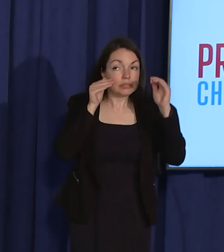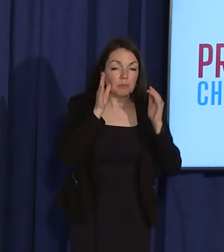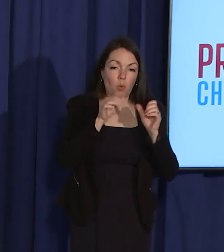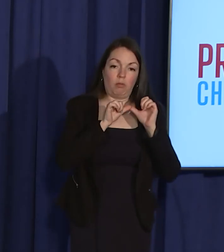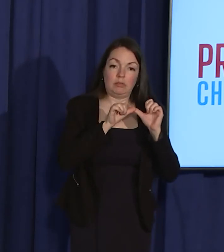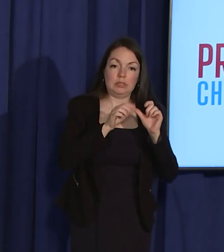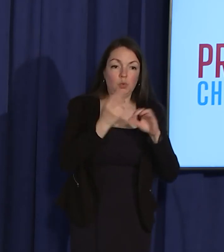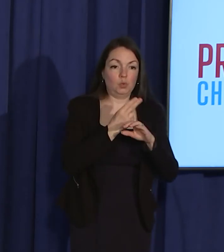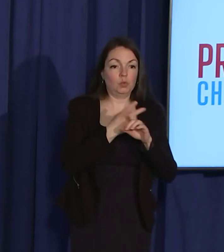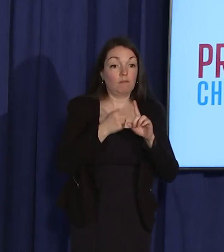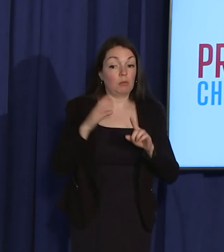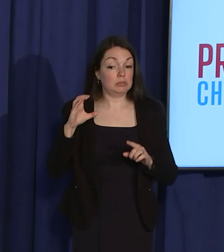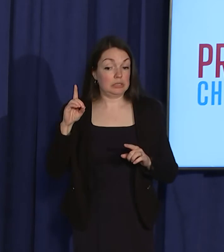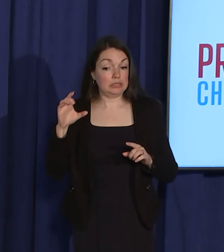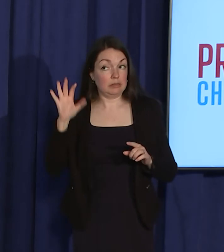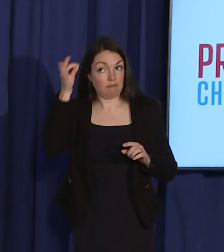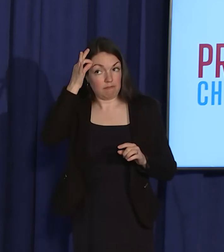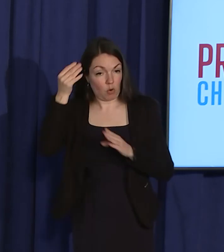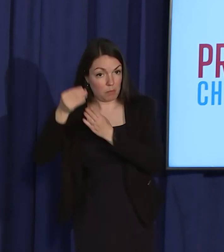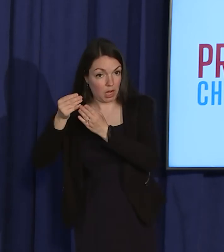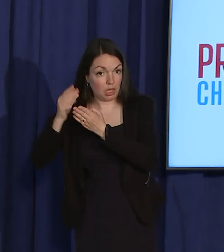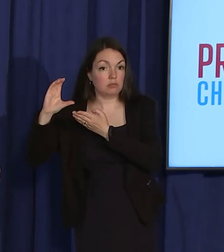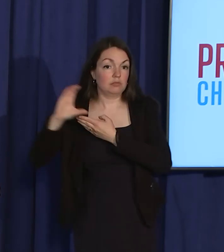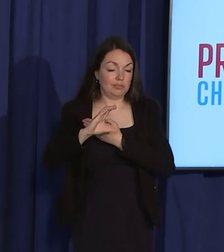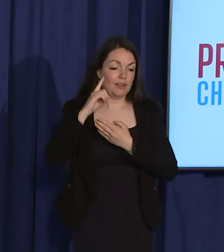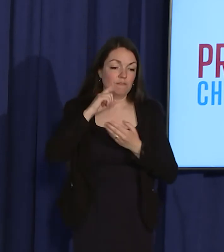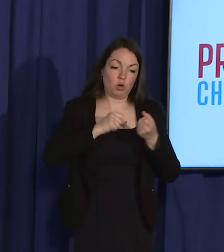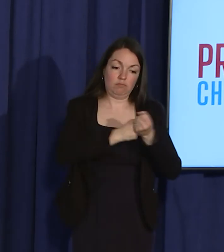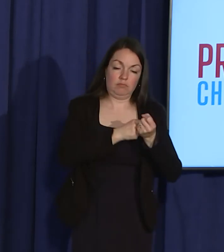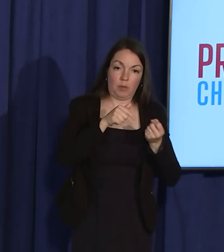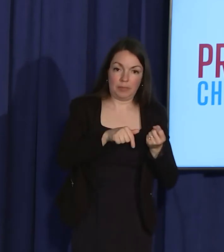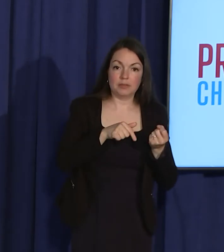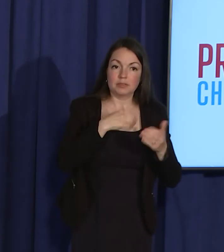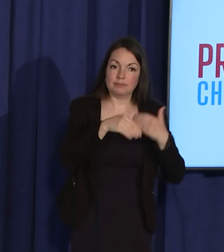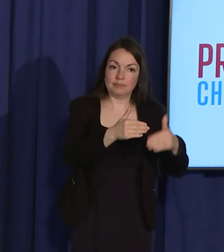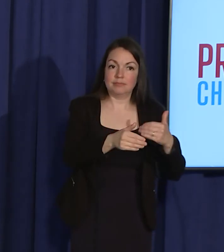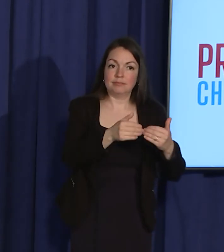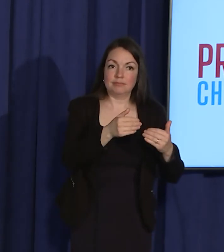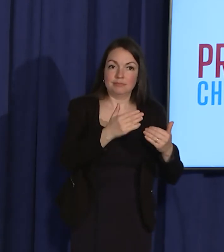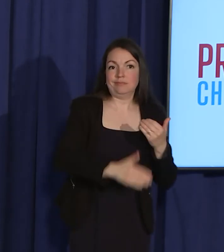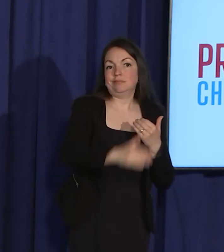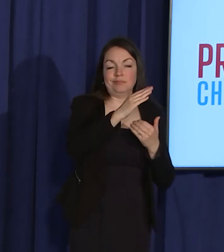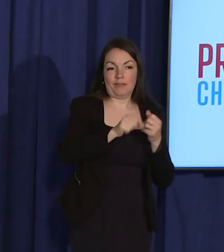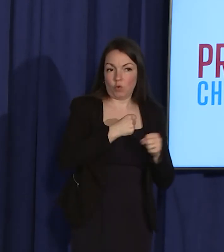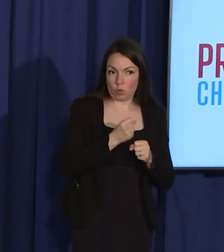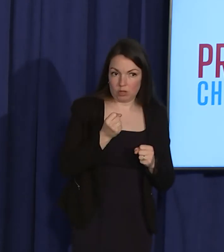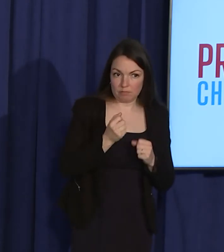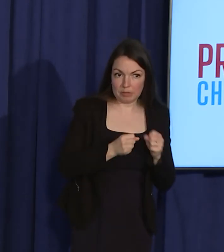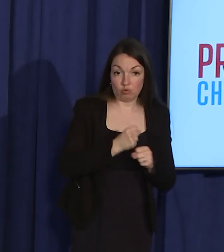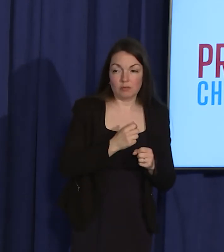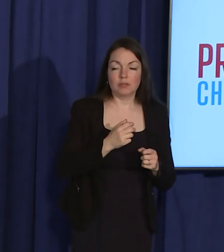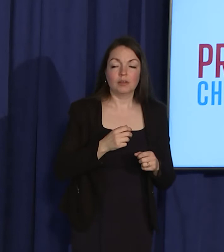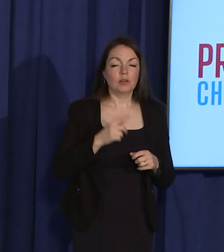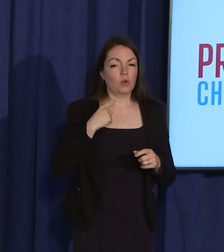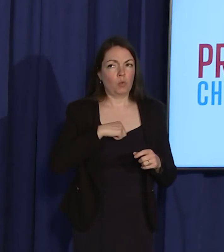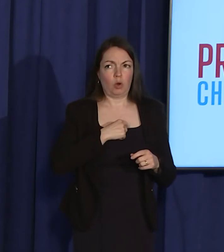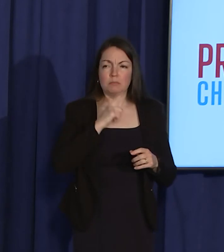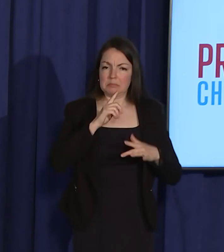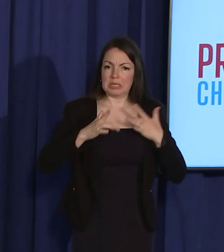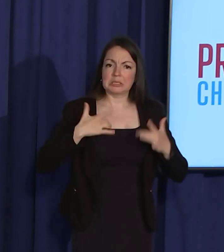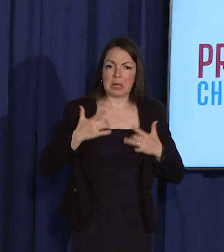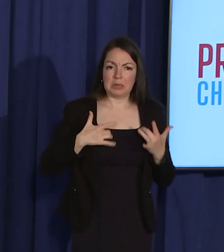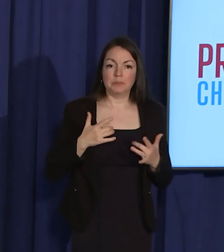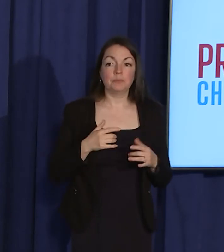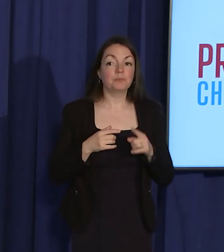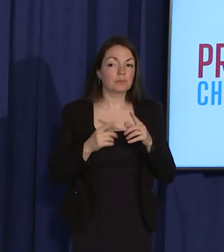federal money from the CDC to fund this in years to come. Of course, we'll have to see what comes, but that's what we're expecting, and we're really excited about that being central to our